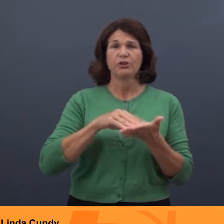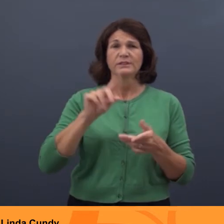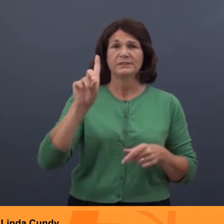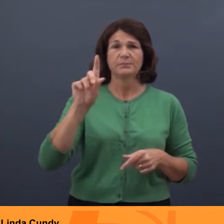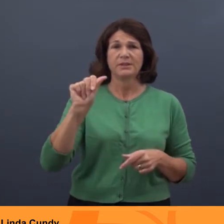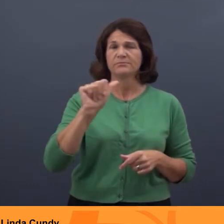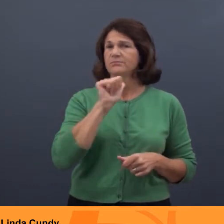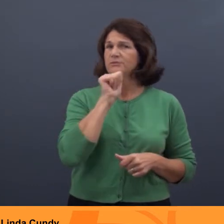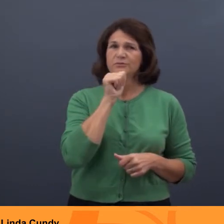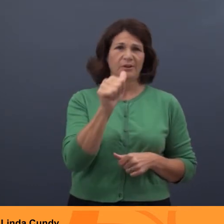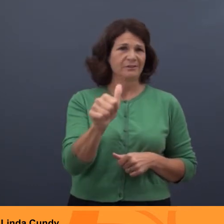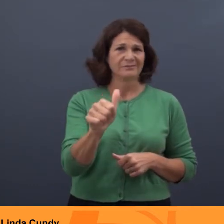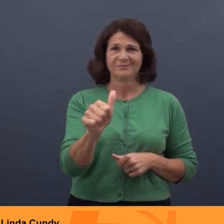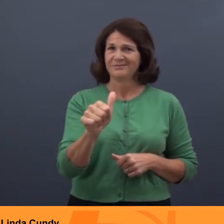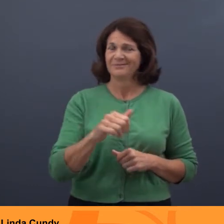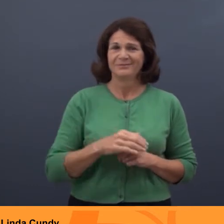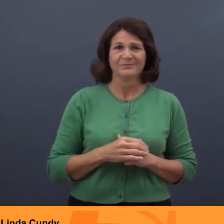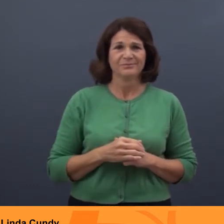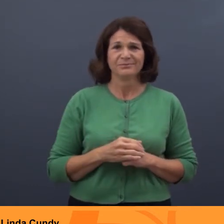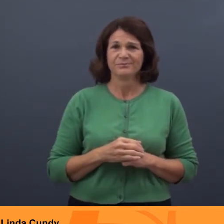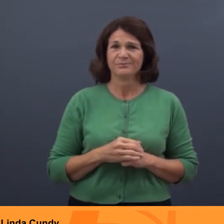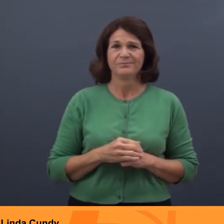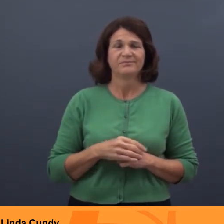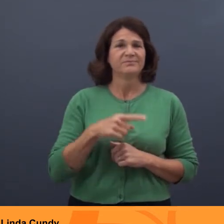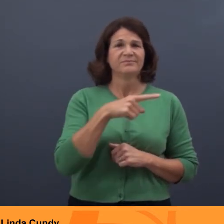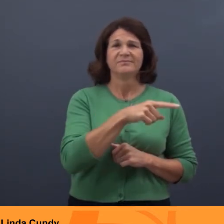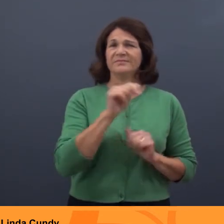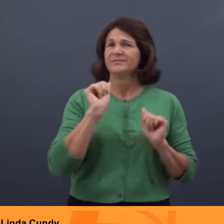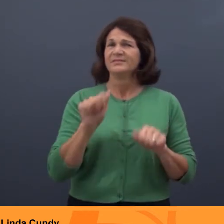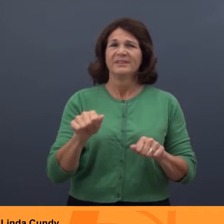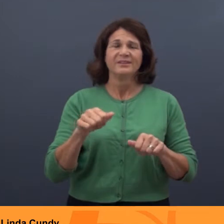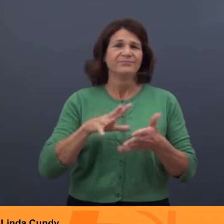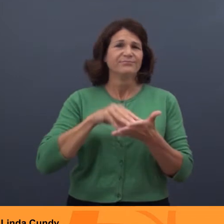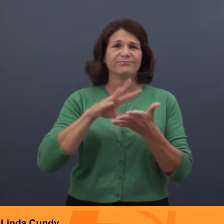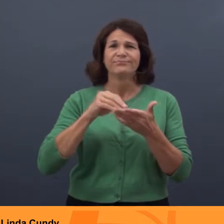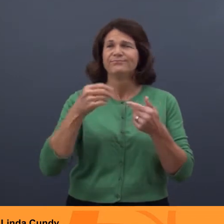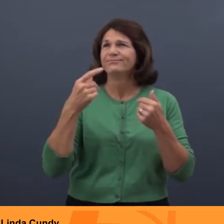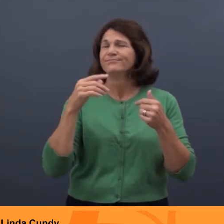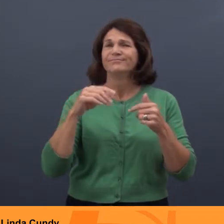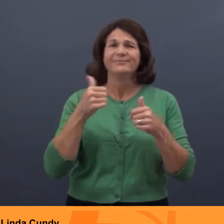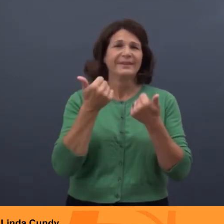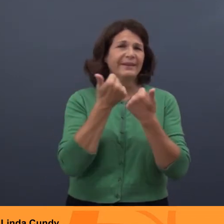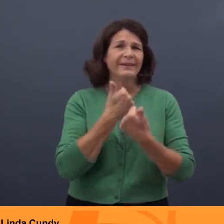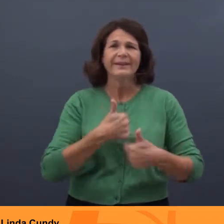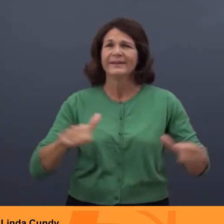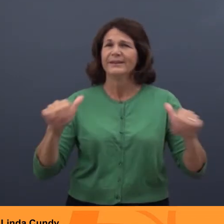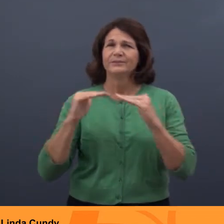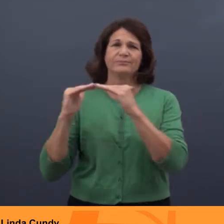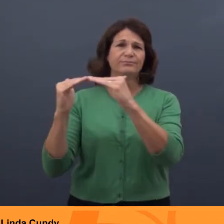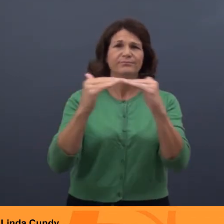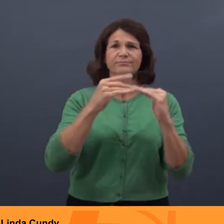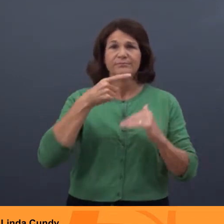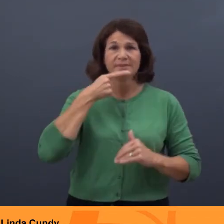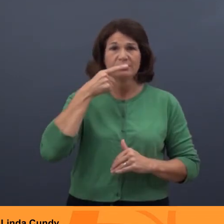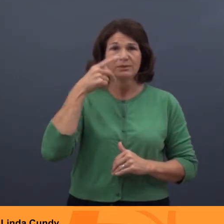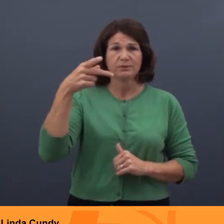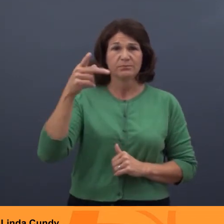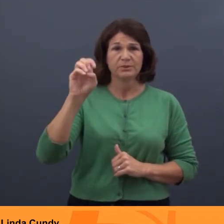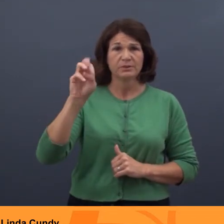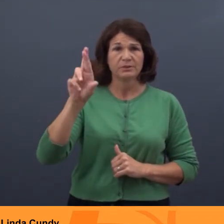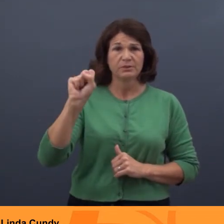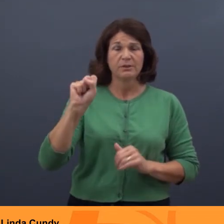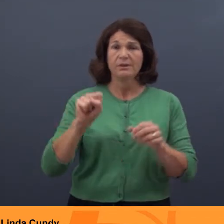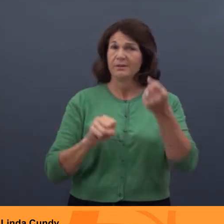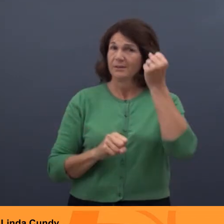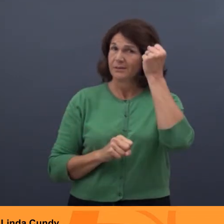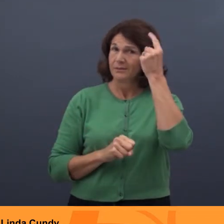Firstly, being deaf or hard of hearing is not a learning disability. Deaf and hard of hearing students can accomplish anything